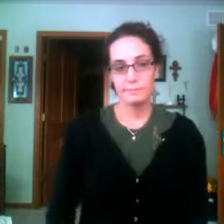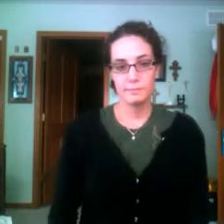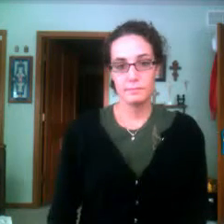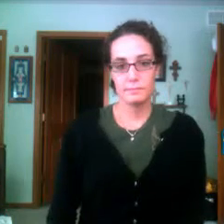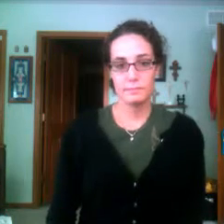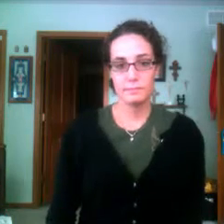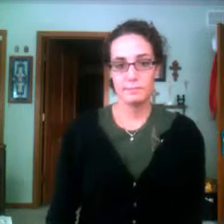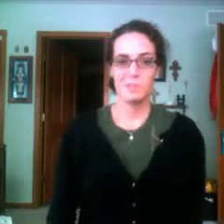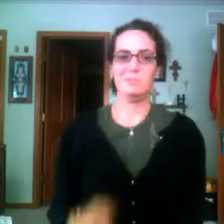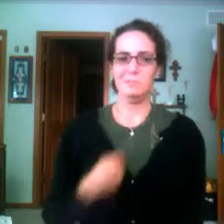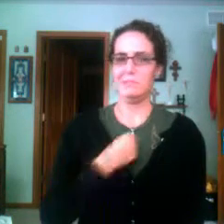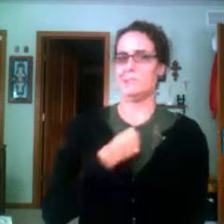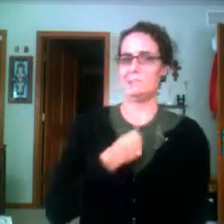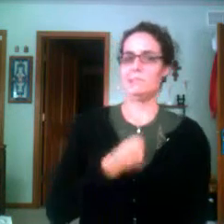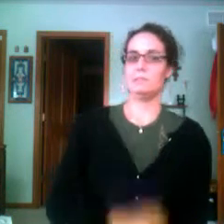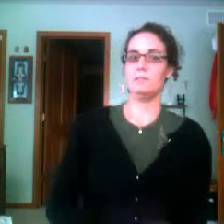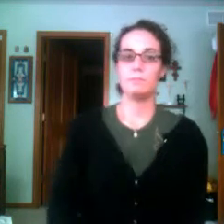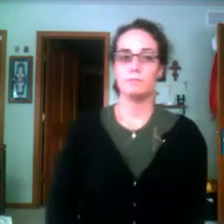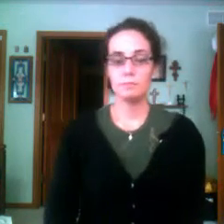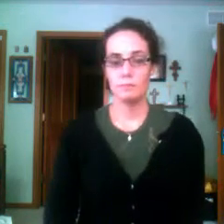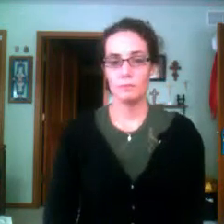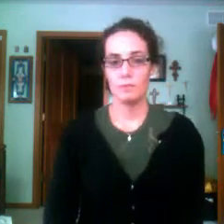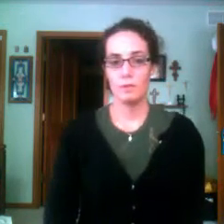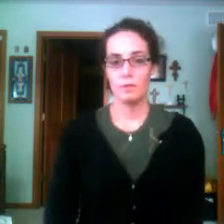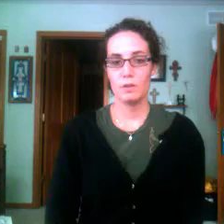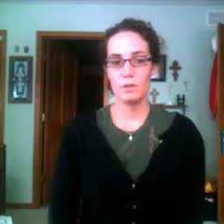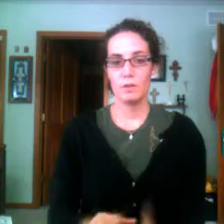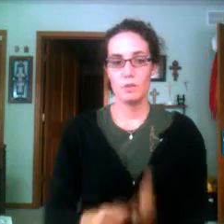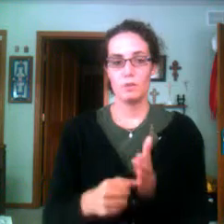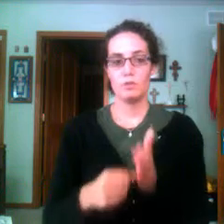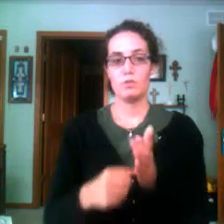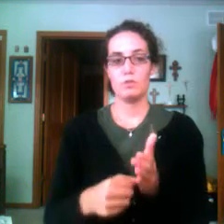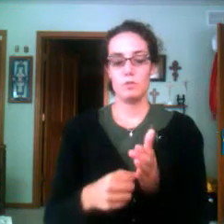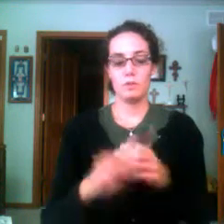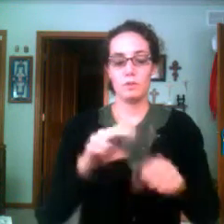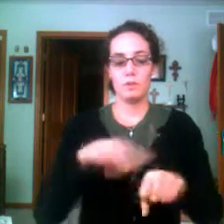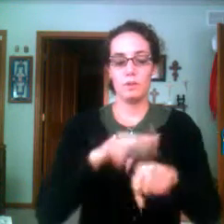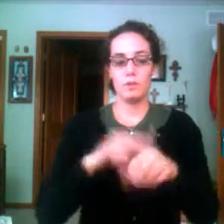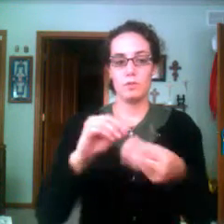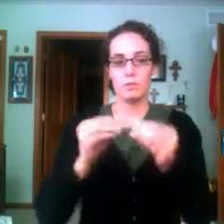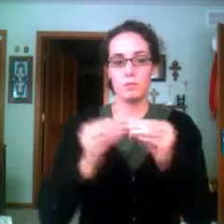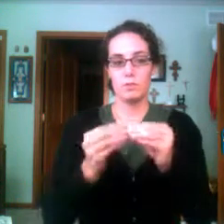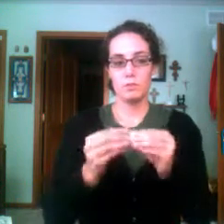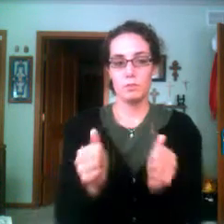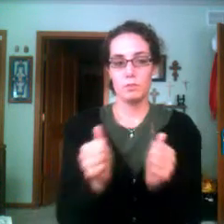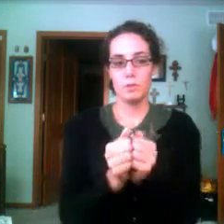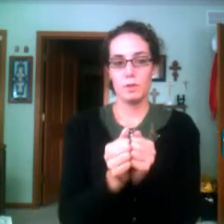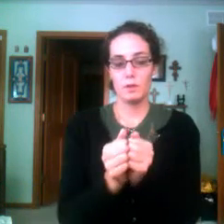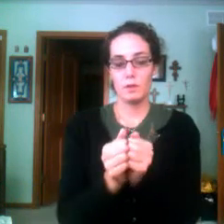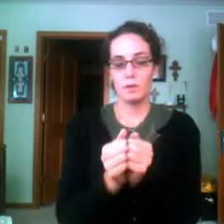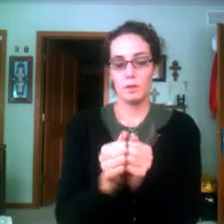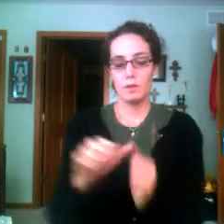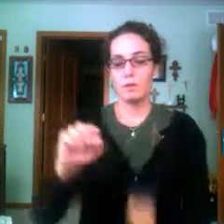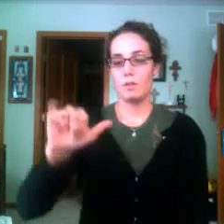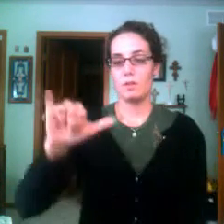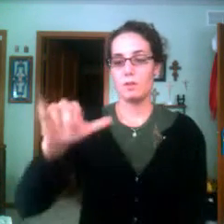Sorry. We can represent the natural numbers with this symbol right here. Okay, it's a capital N, and it's rather